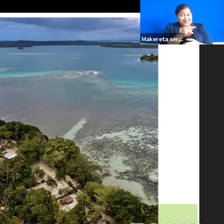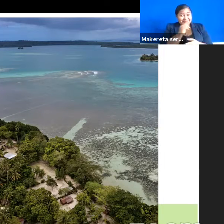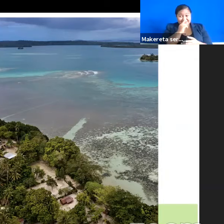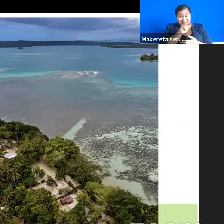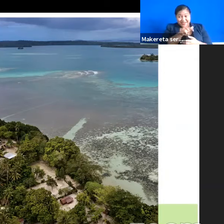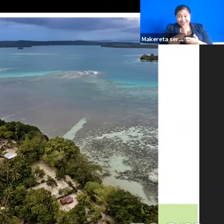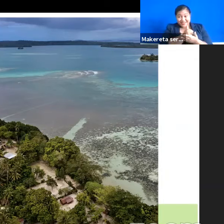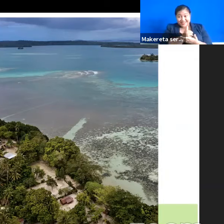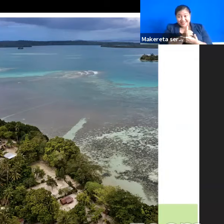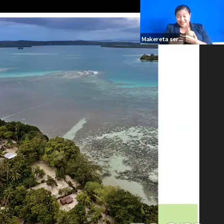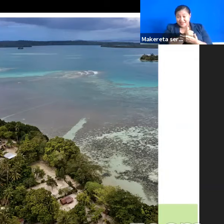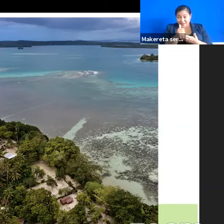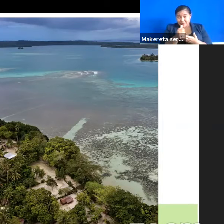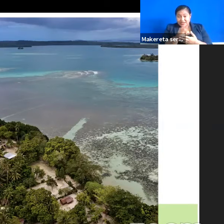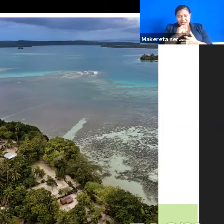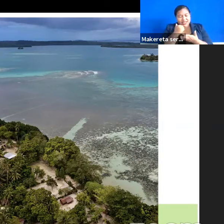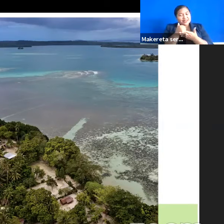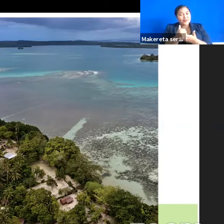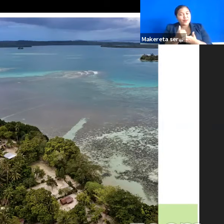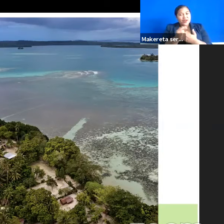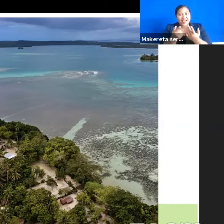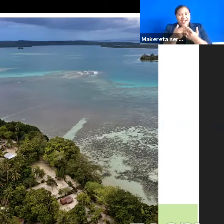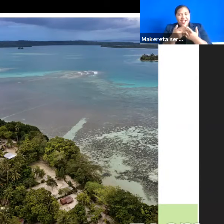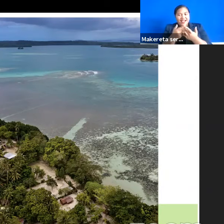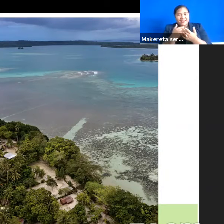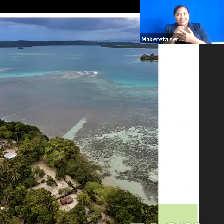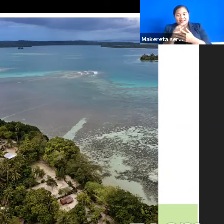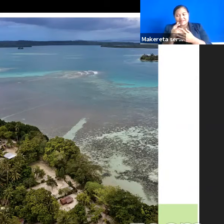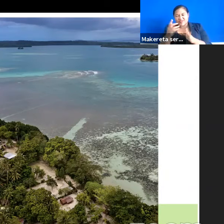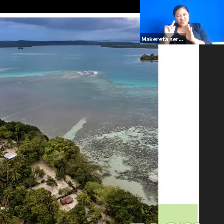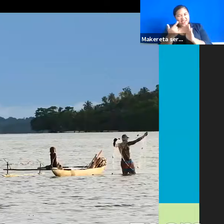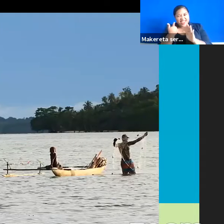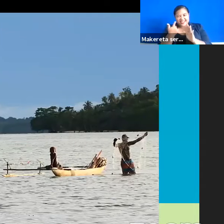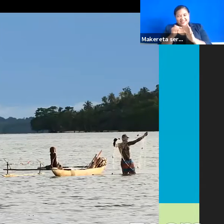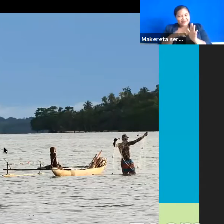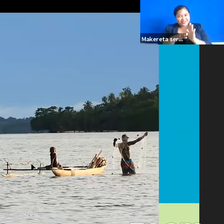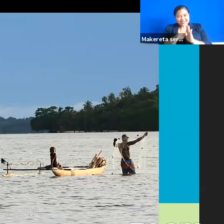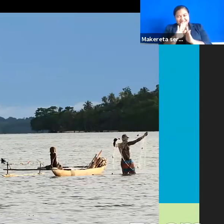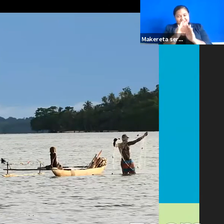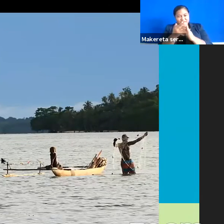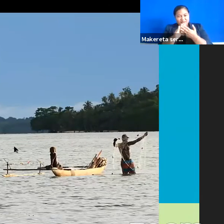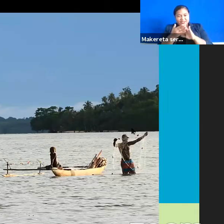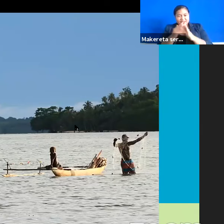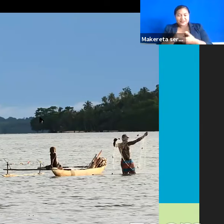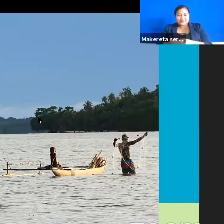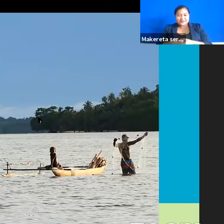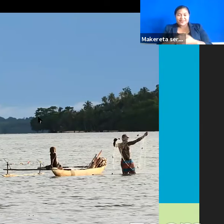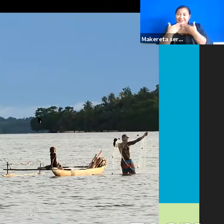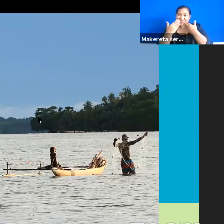as um supporting other less resilient communities enhanced and